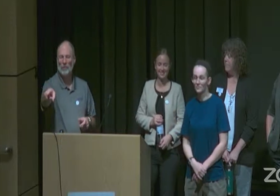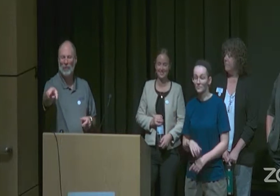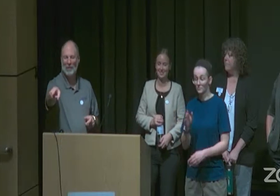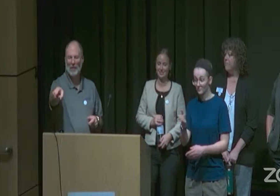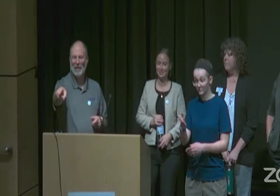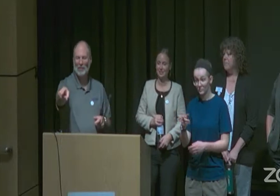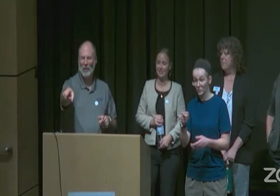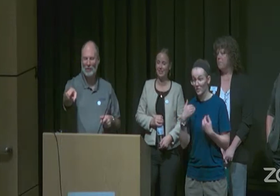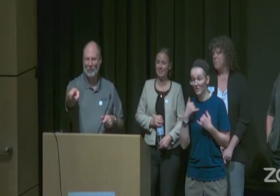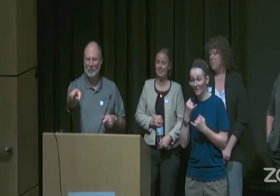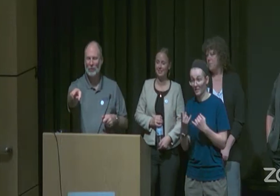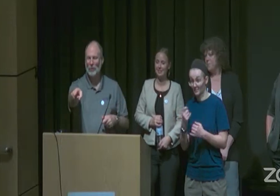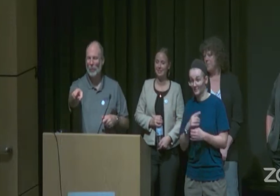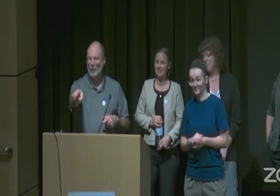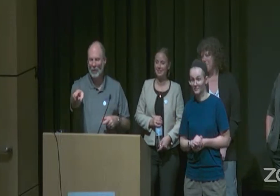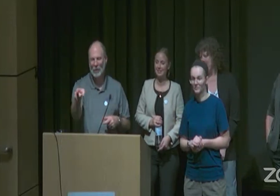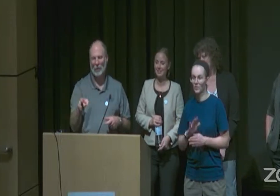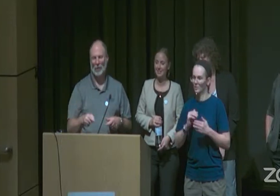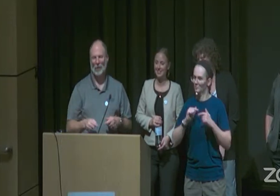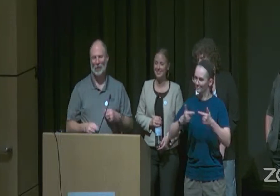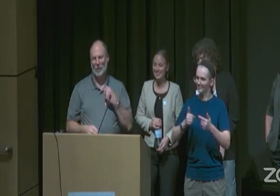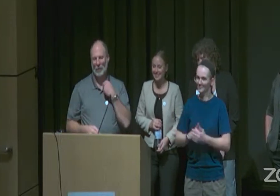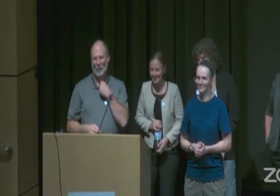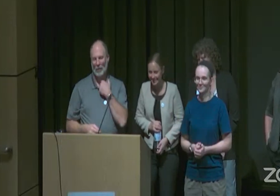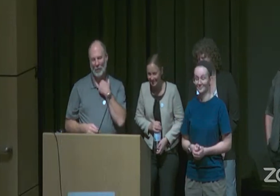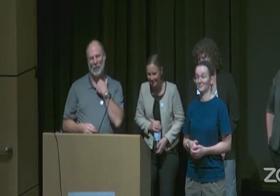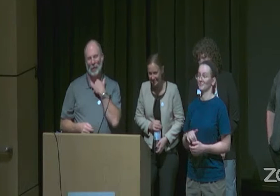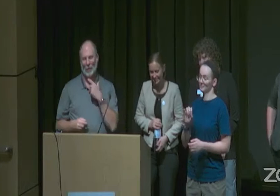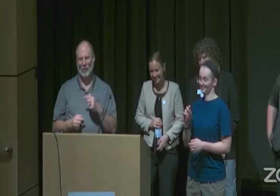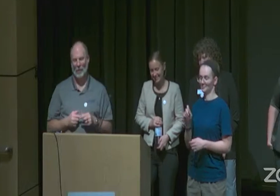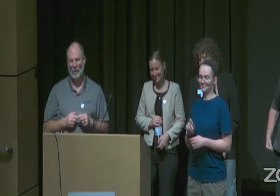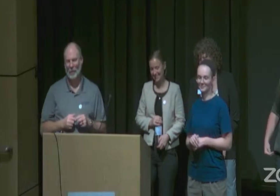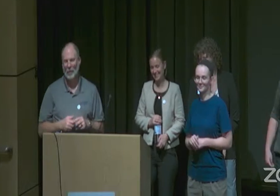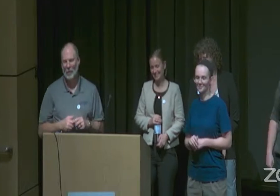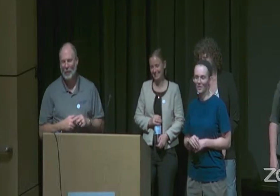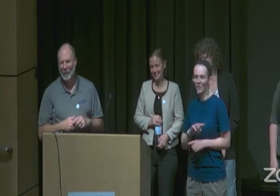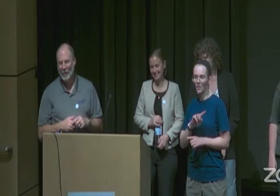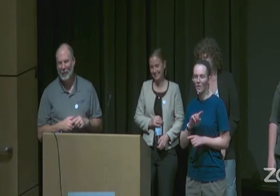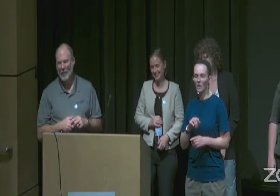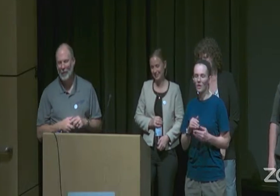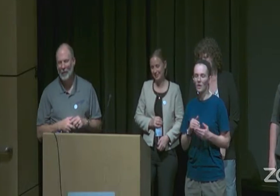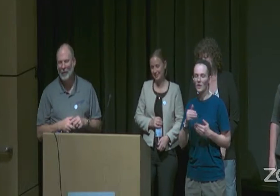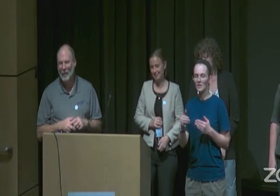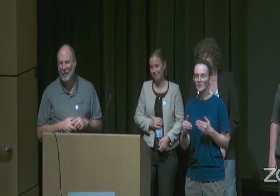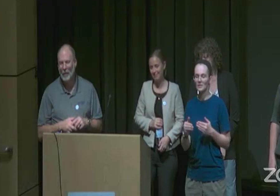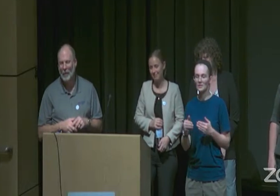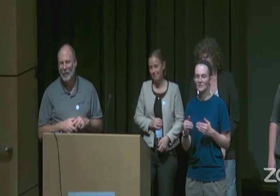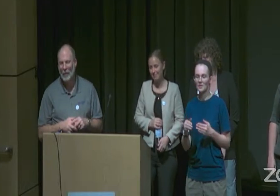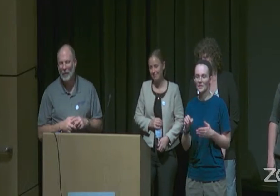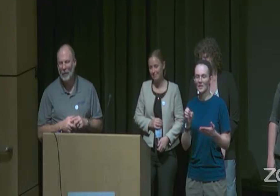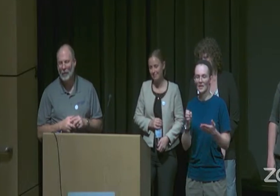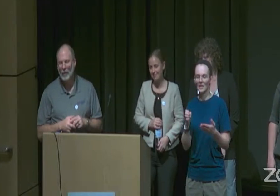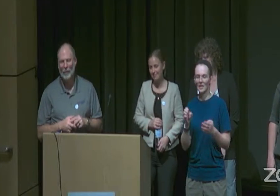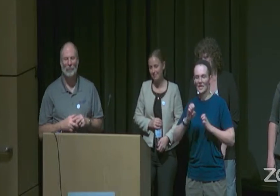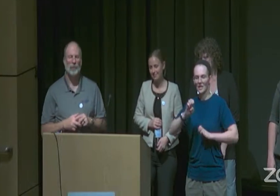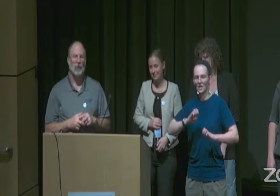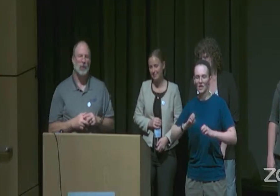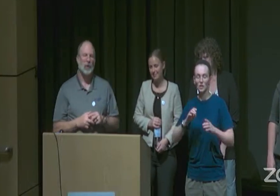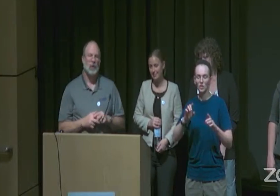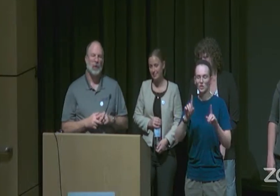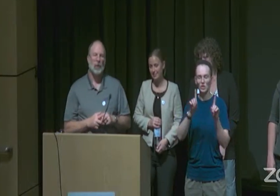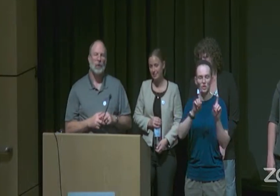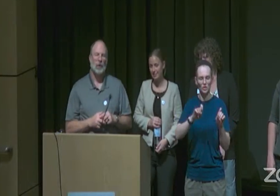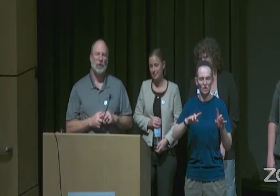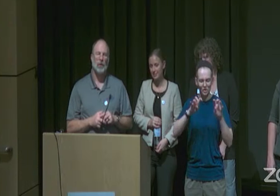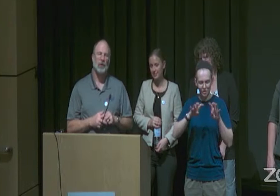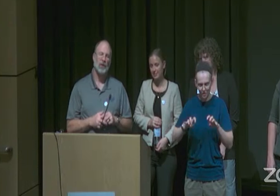What, you had the last question. Yeah. This is your moment. My moment to shine. When is the next ecological survey you're going to do to